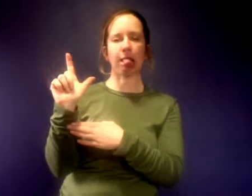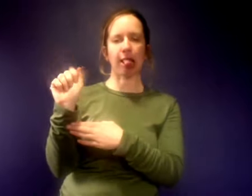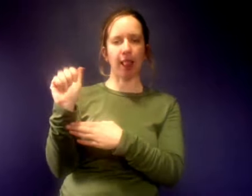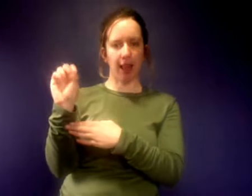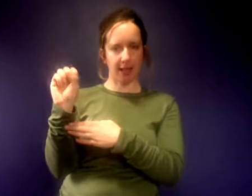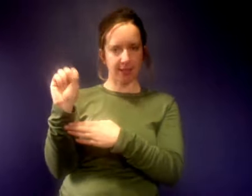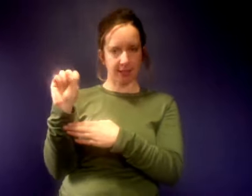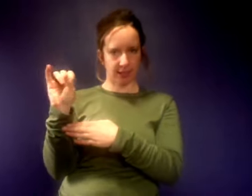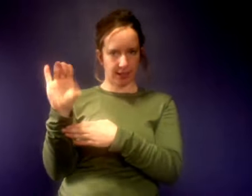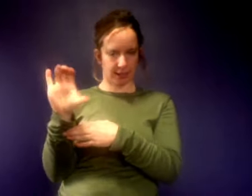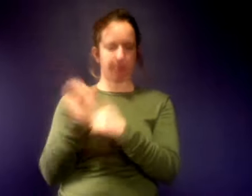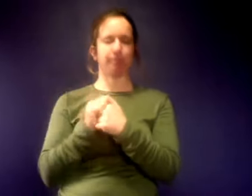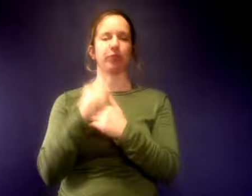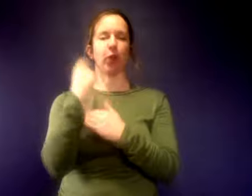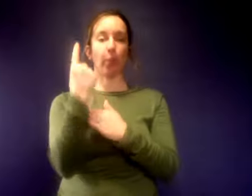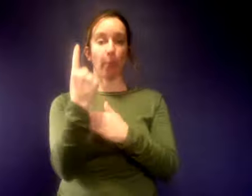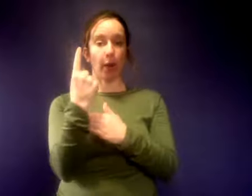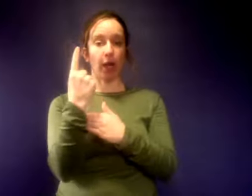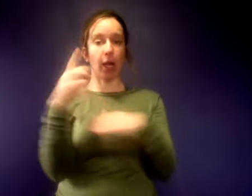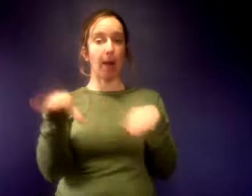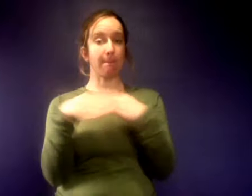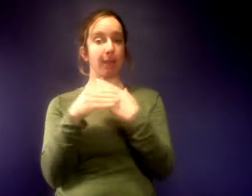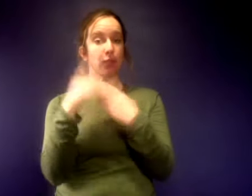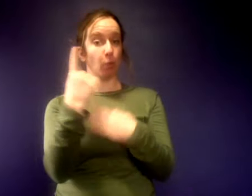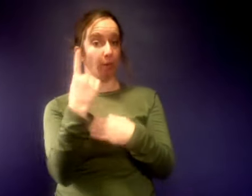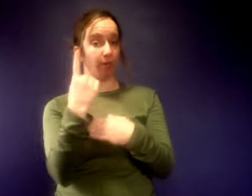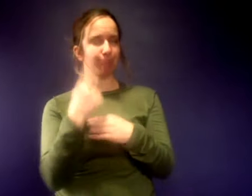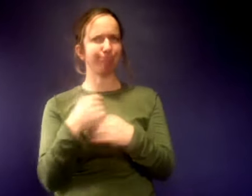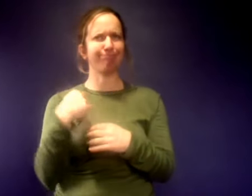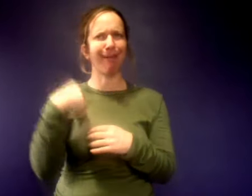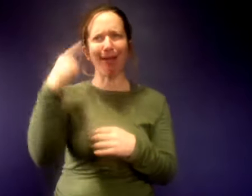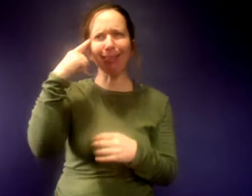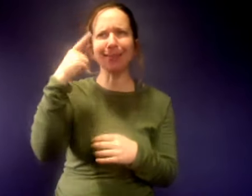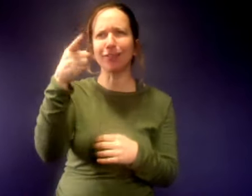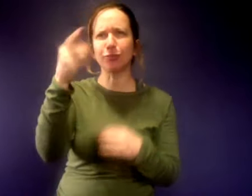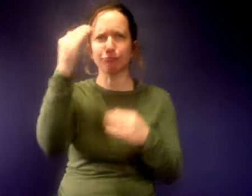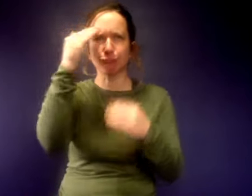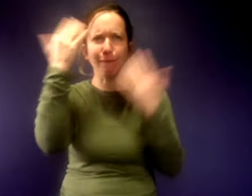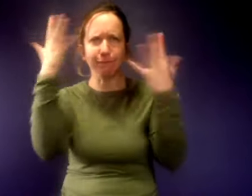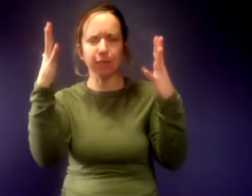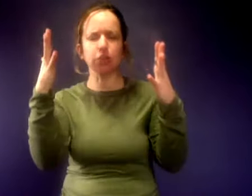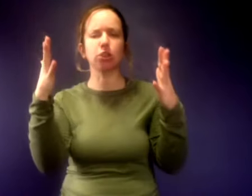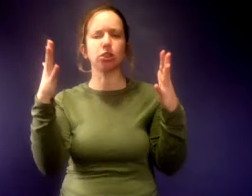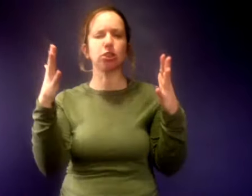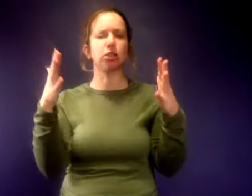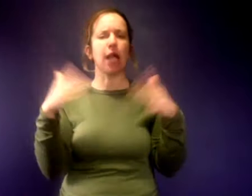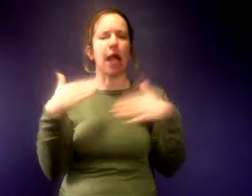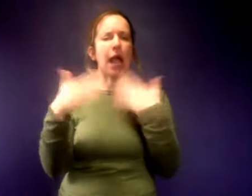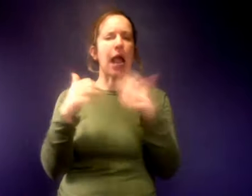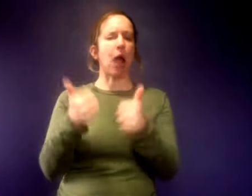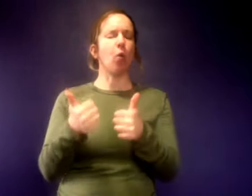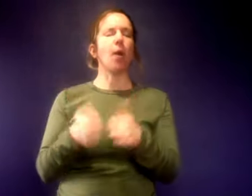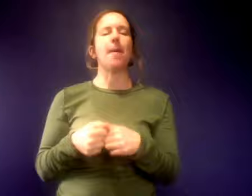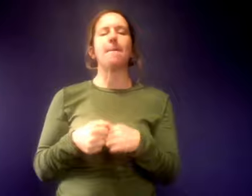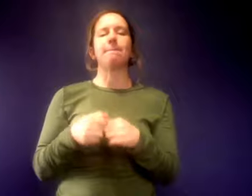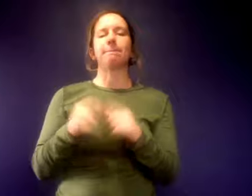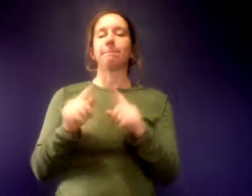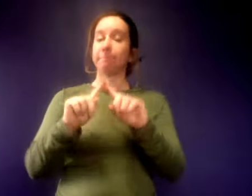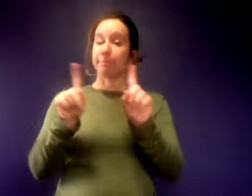1. And I think you already know how to do this, but I'll kind of show you a way of doing it in case you don't have this memorized